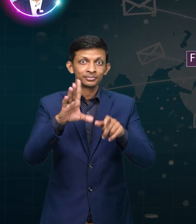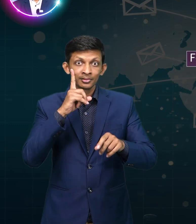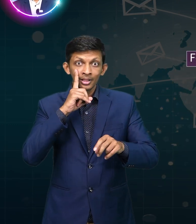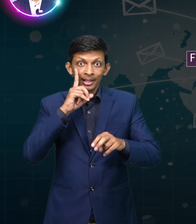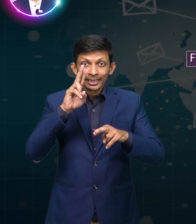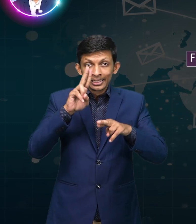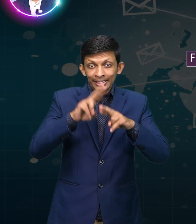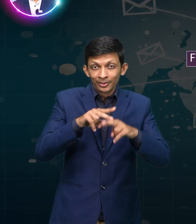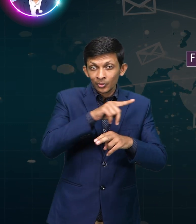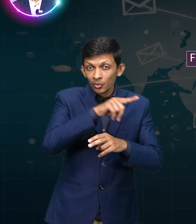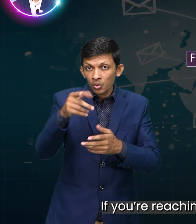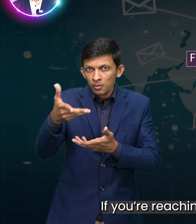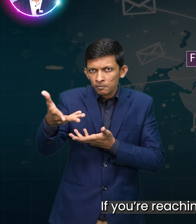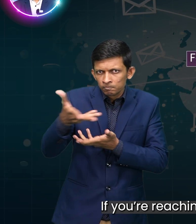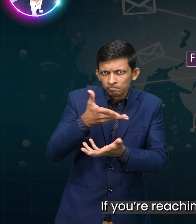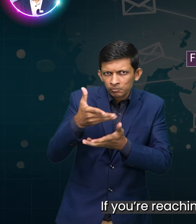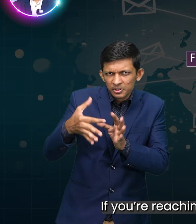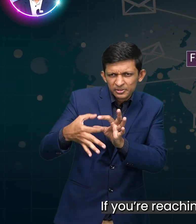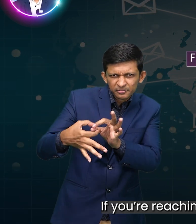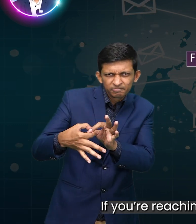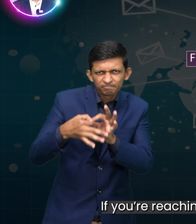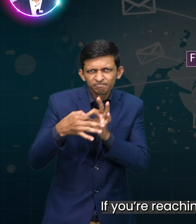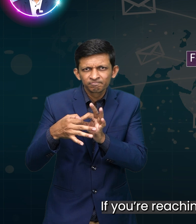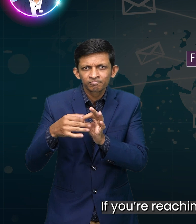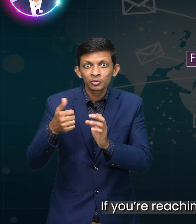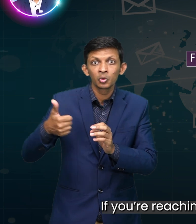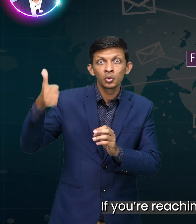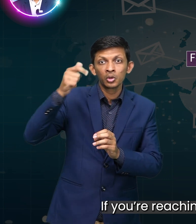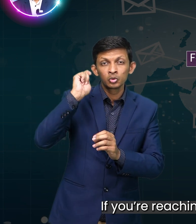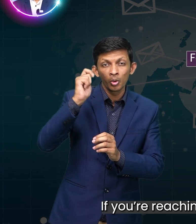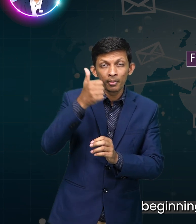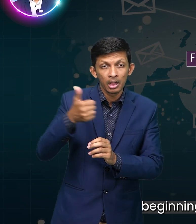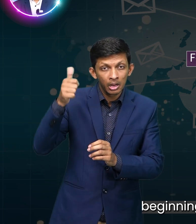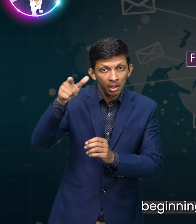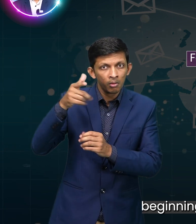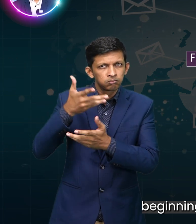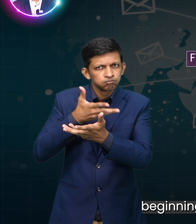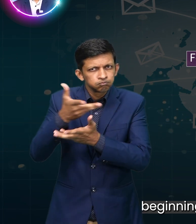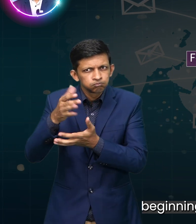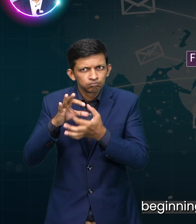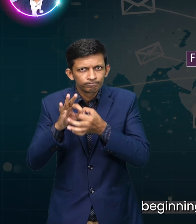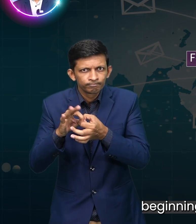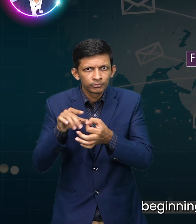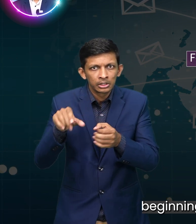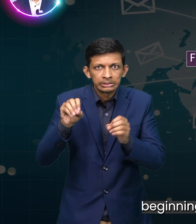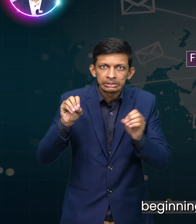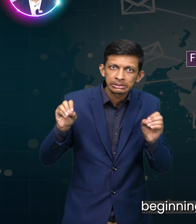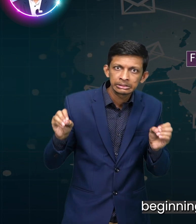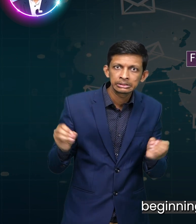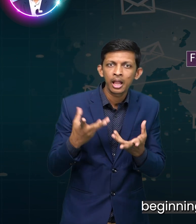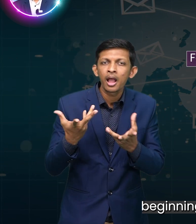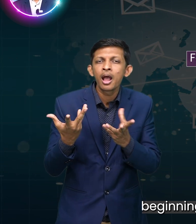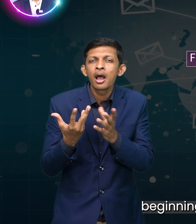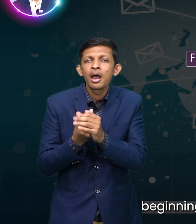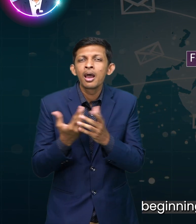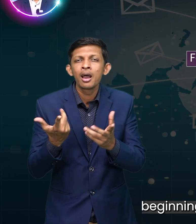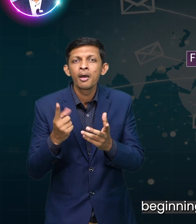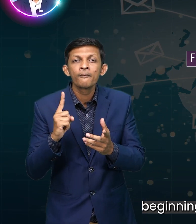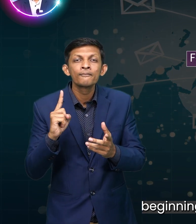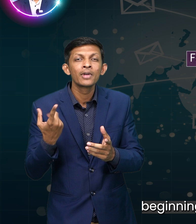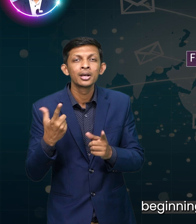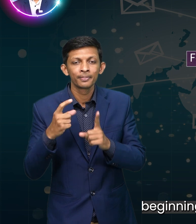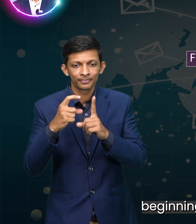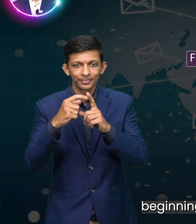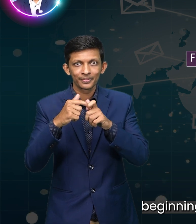Example: if you're reaching out to a potential employer, beginning with Dear Mr. Bharat